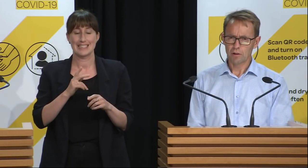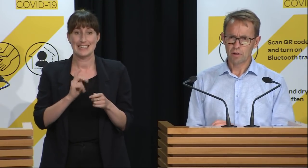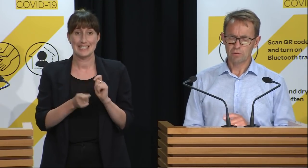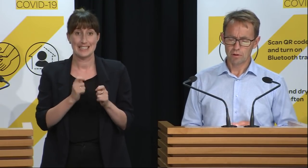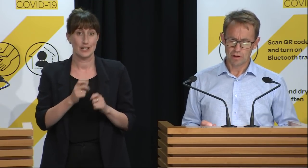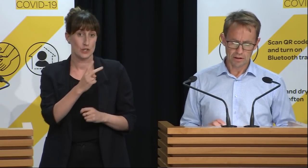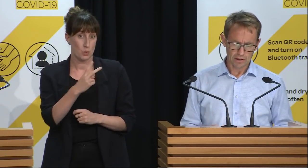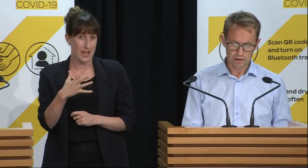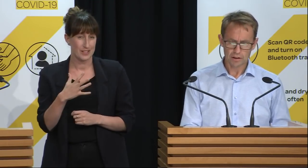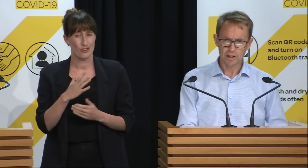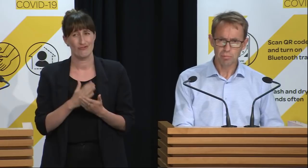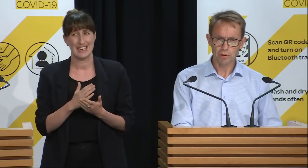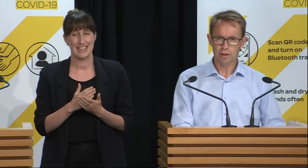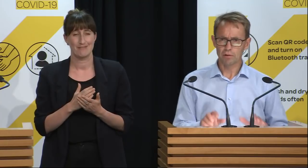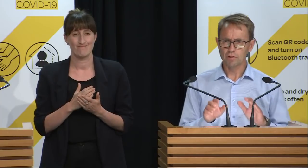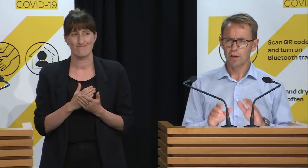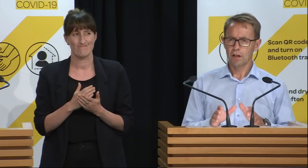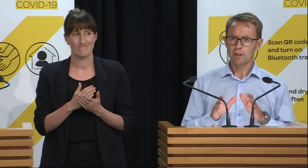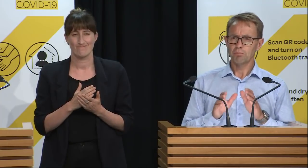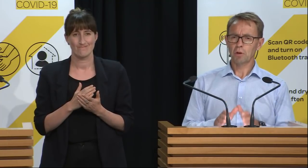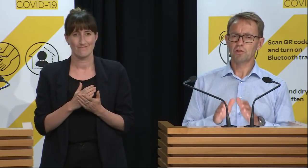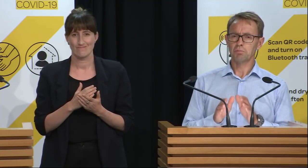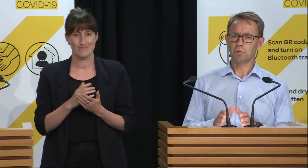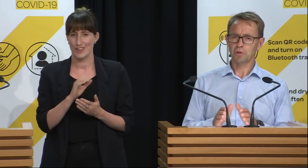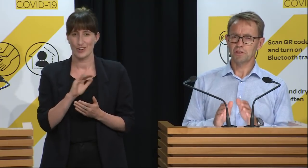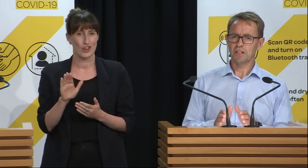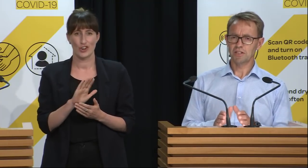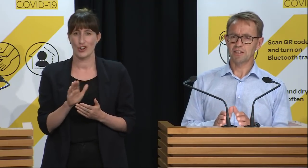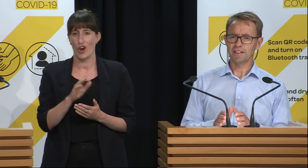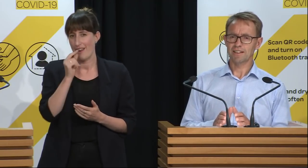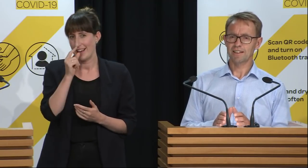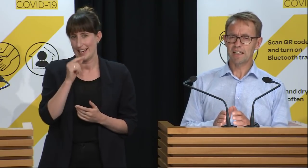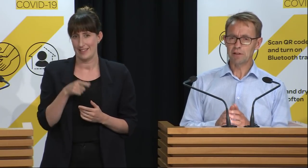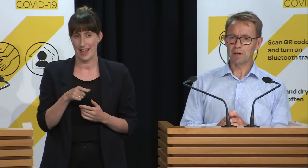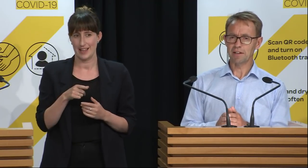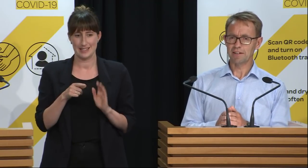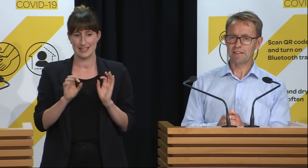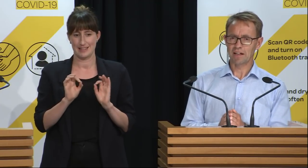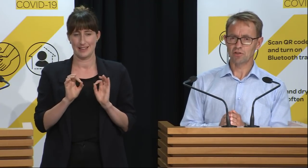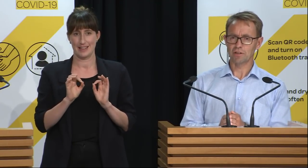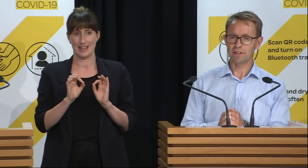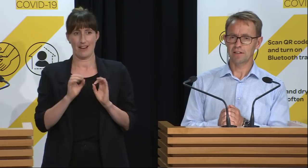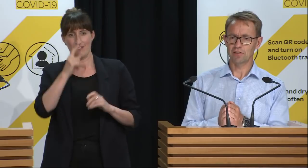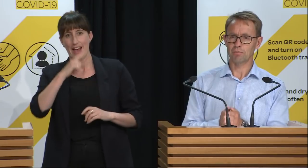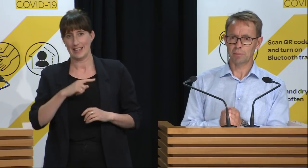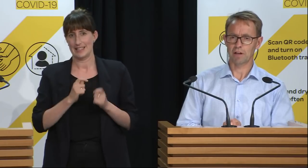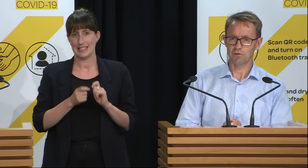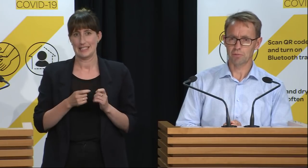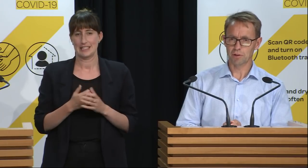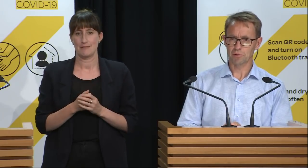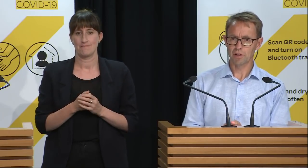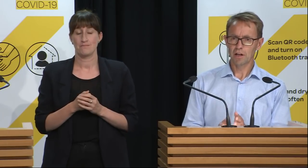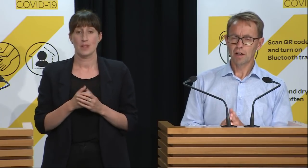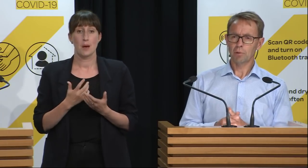unlikely. And again, I think the key point here is the most important testing anywhere in the country is if people